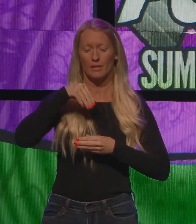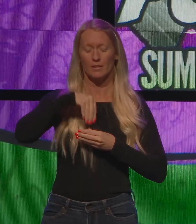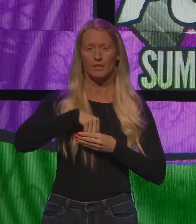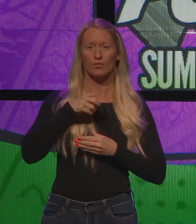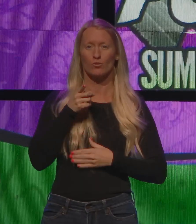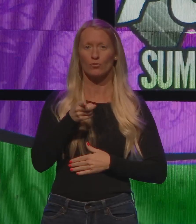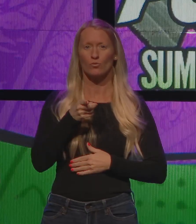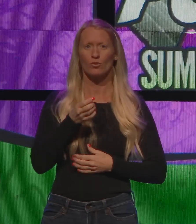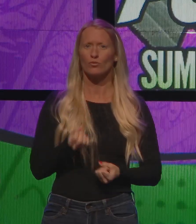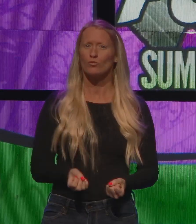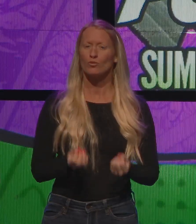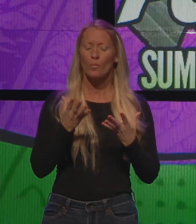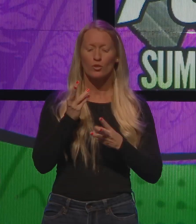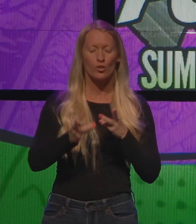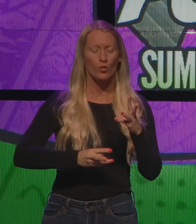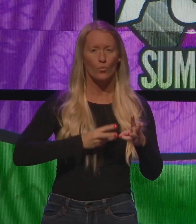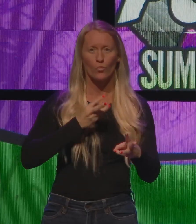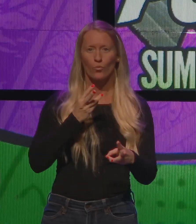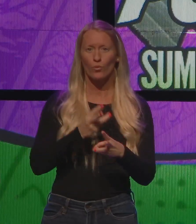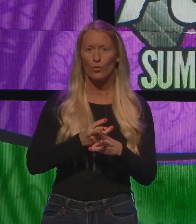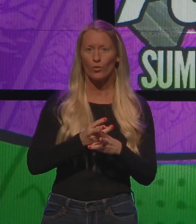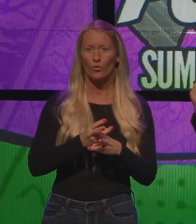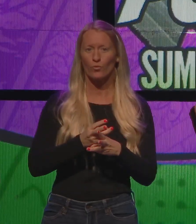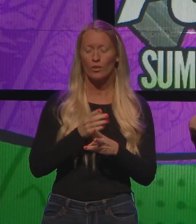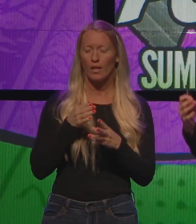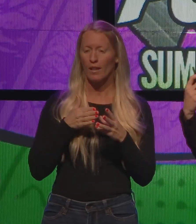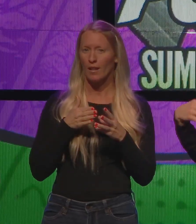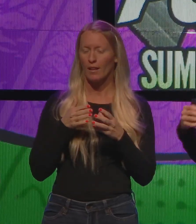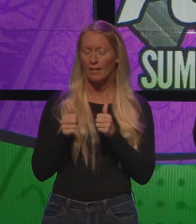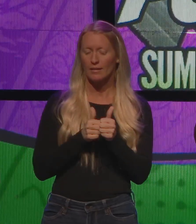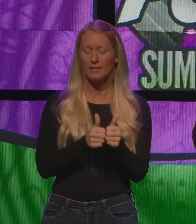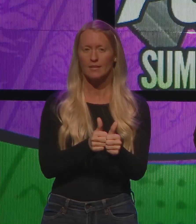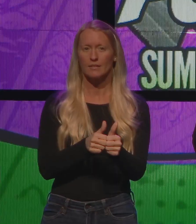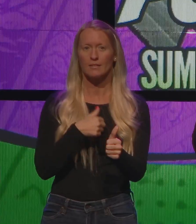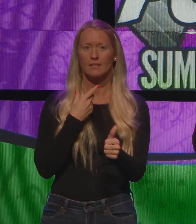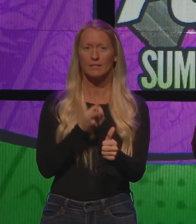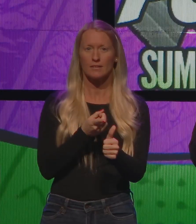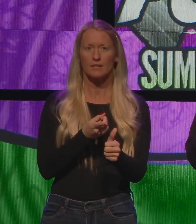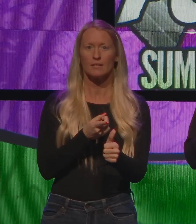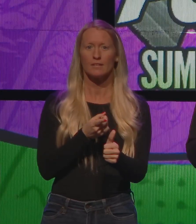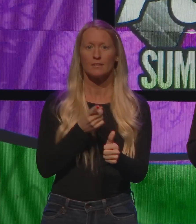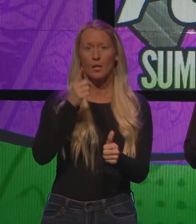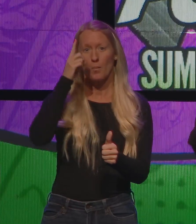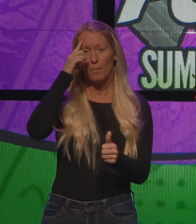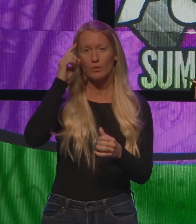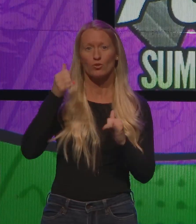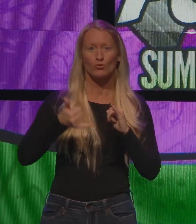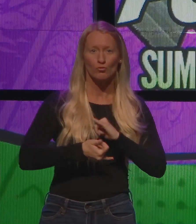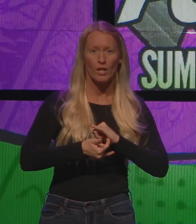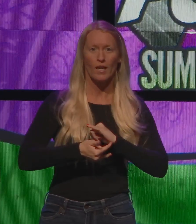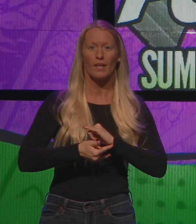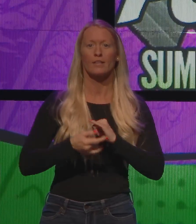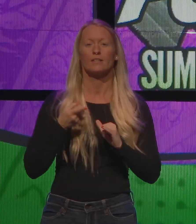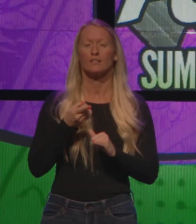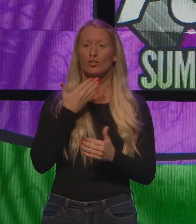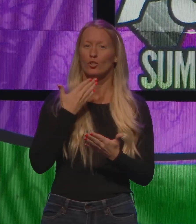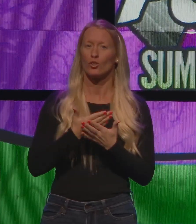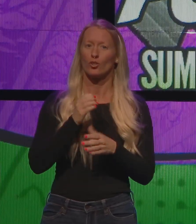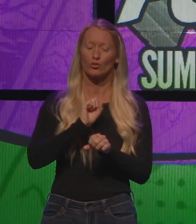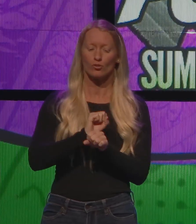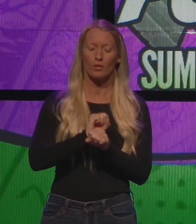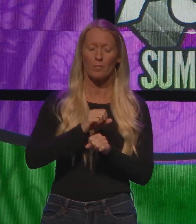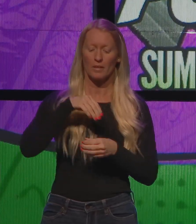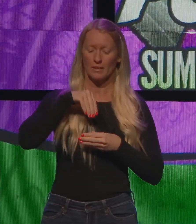us to forget this. There's so much that in the world that leads us to betray the good works that are in us. Maybe it's narratives of what the world